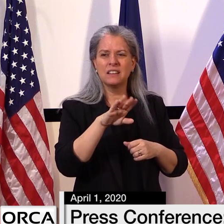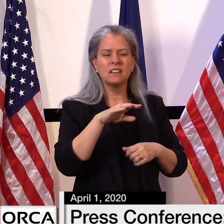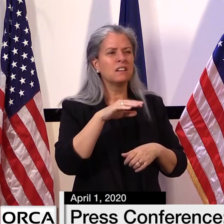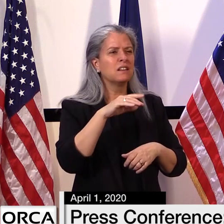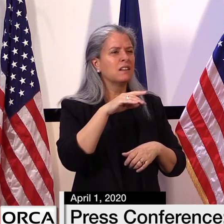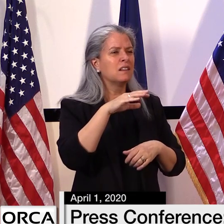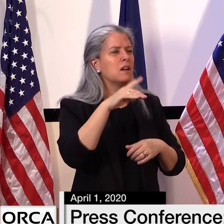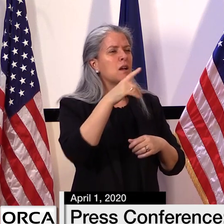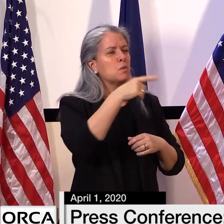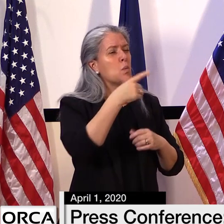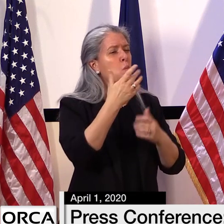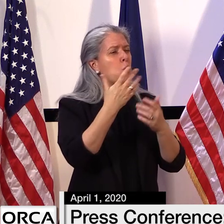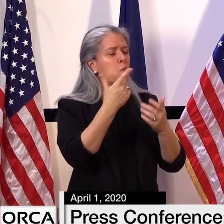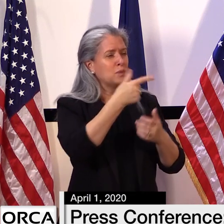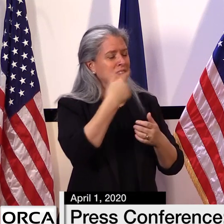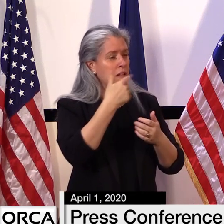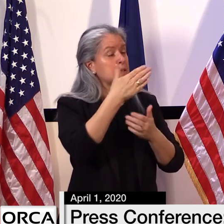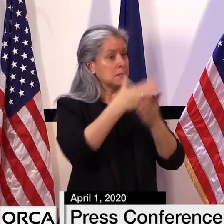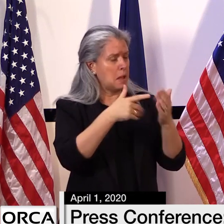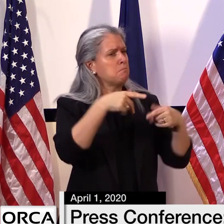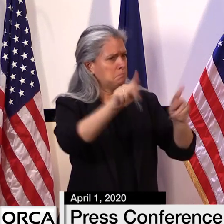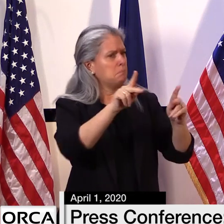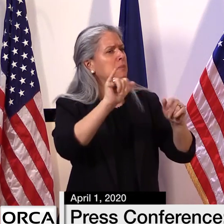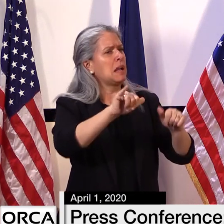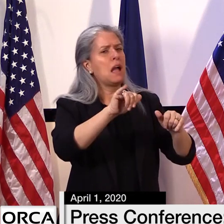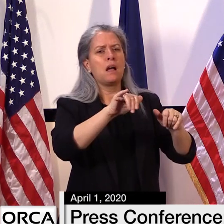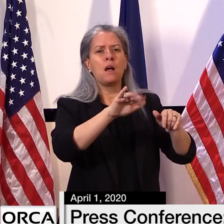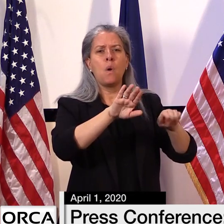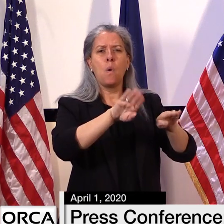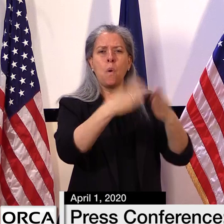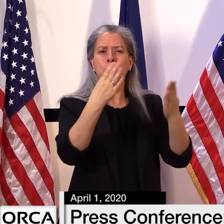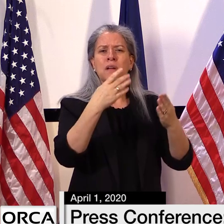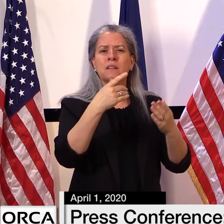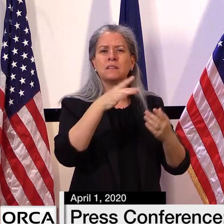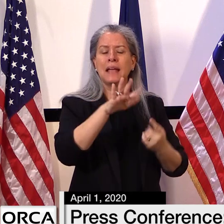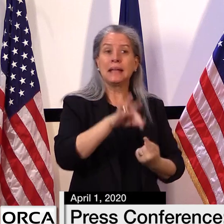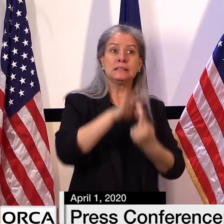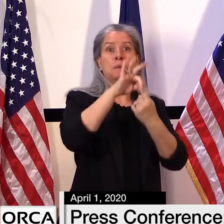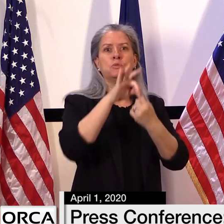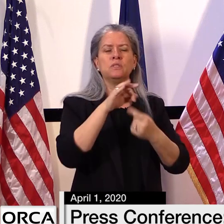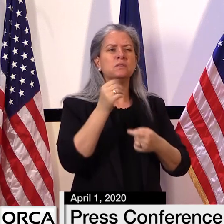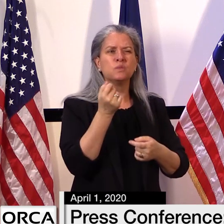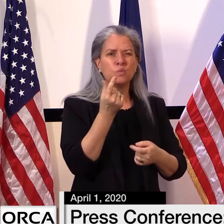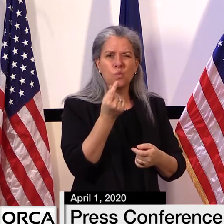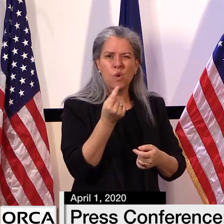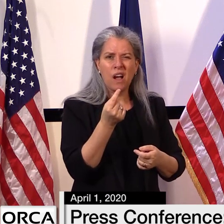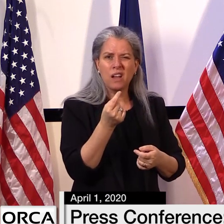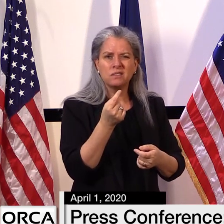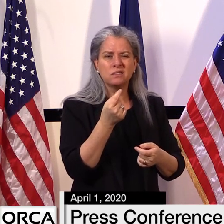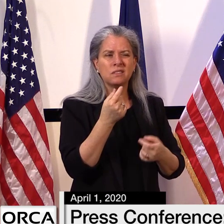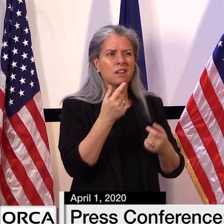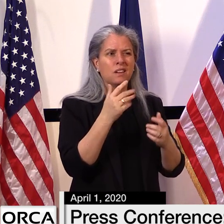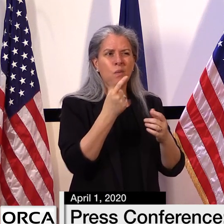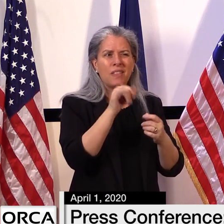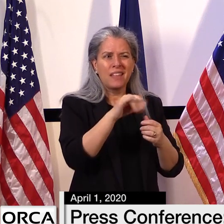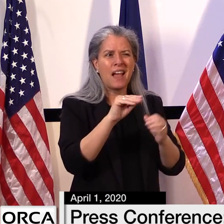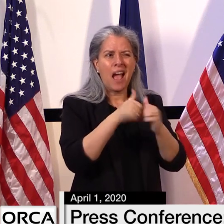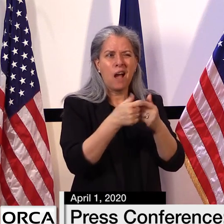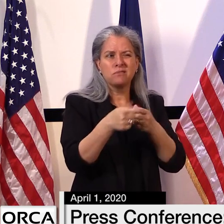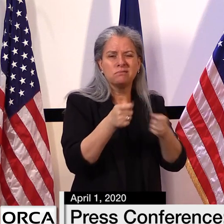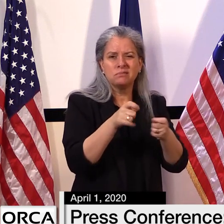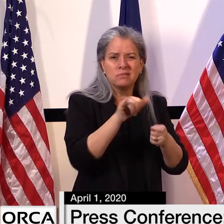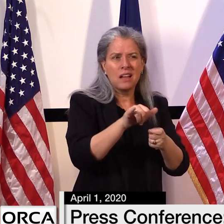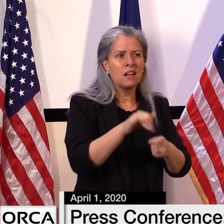exemptions are? Is that documentation that you need? Do you have to have documentation to stay open? And is the state regulating the market where there are